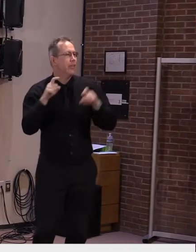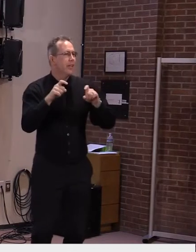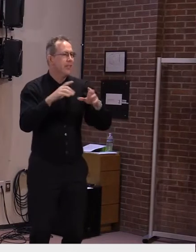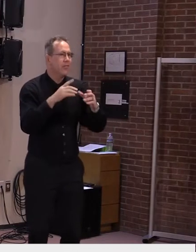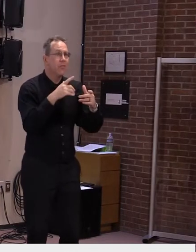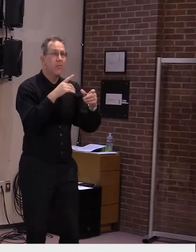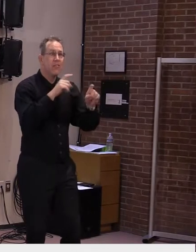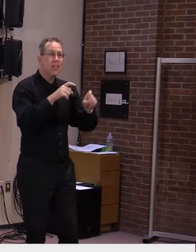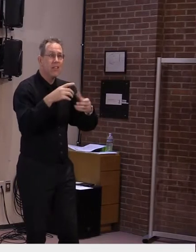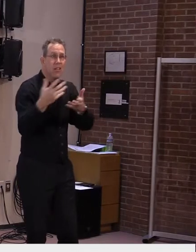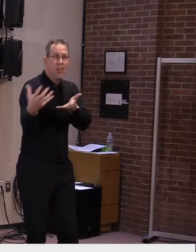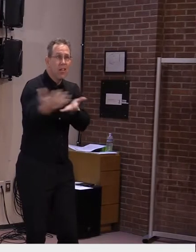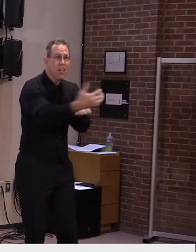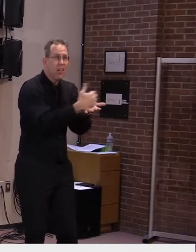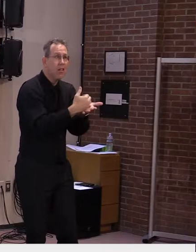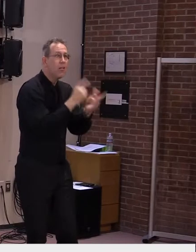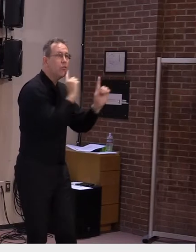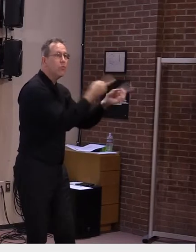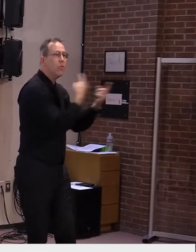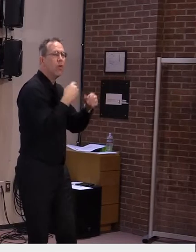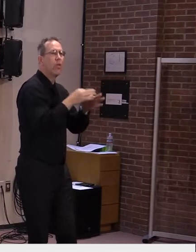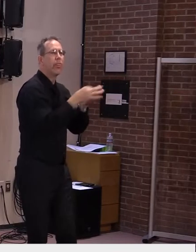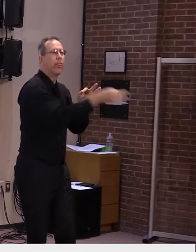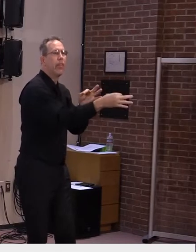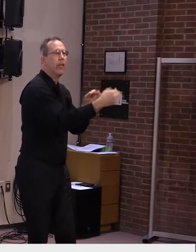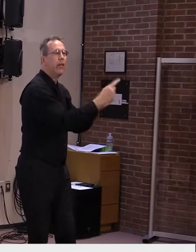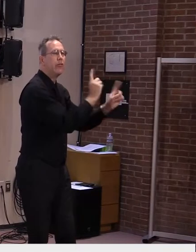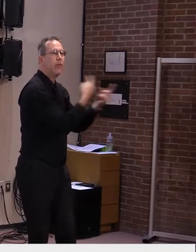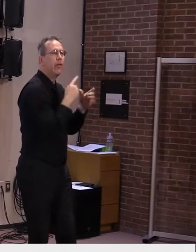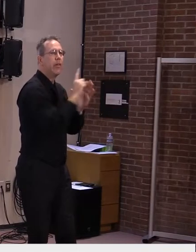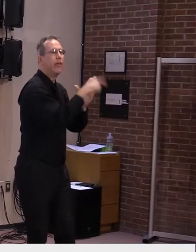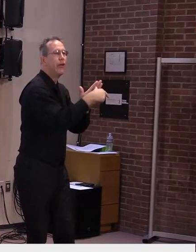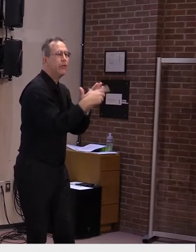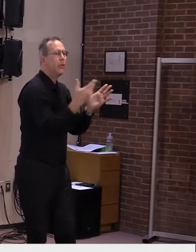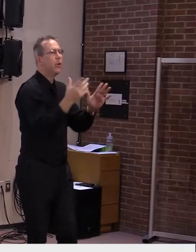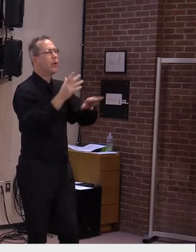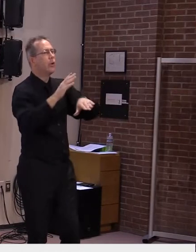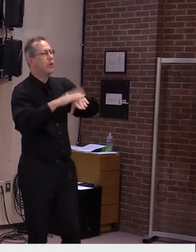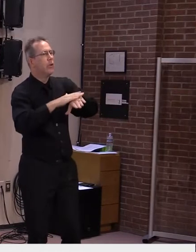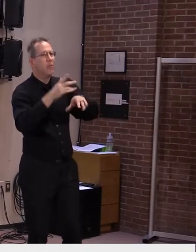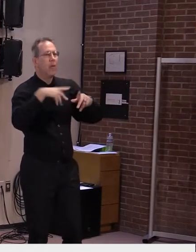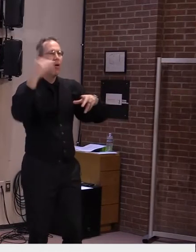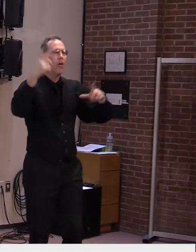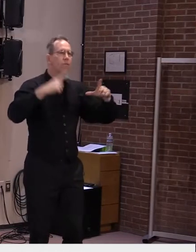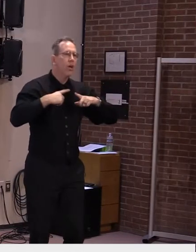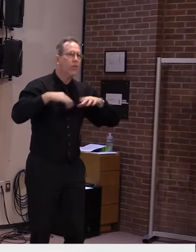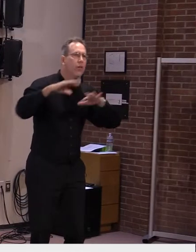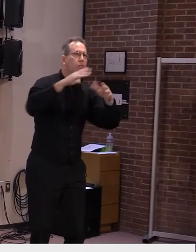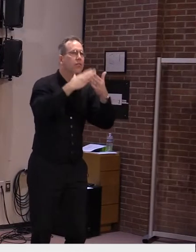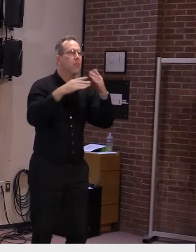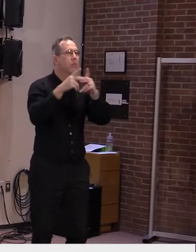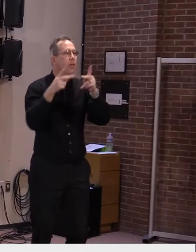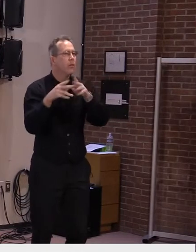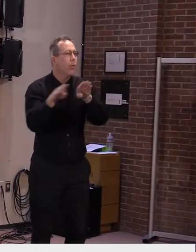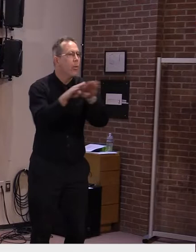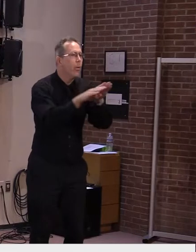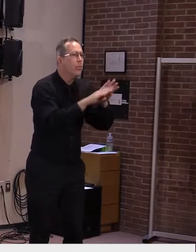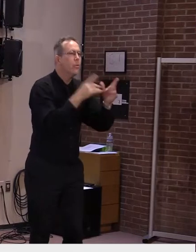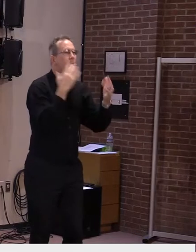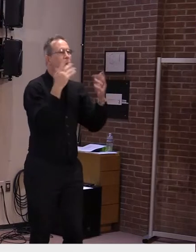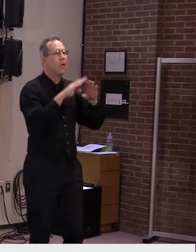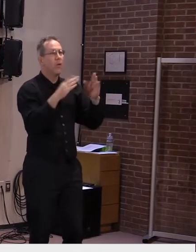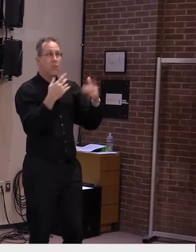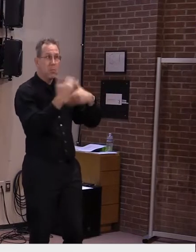report over the weekend or don't even report over the weekend, delayed till Monday. So some anomalies in the data. You see our cases are down, as I